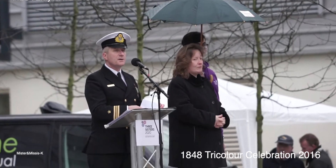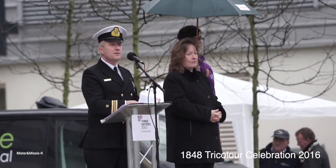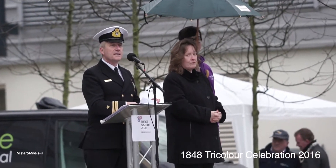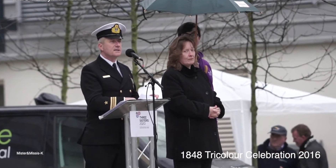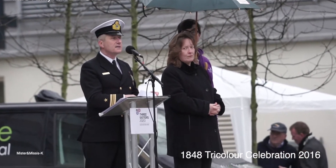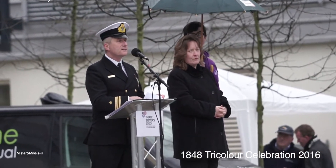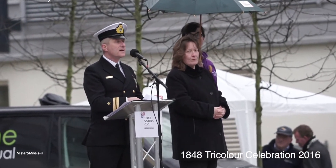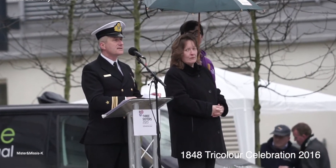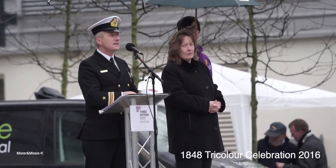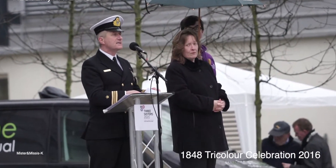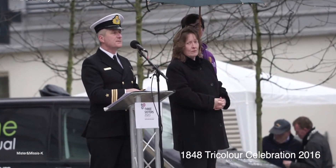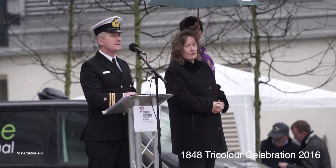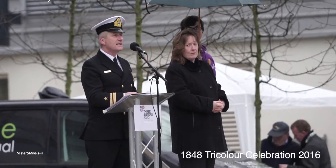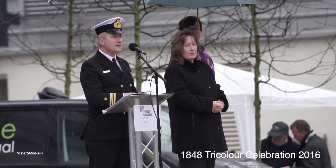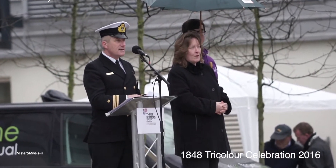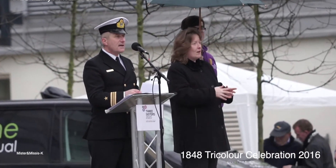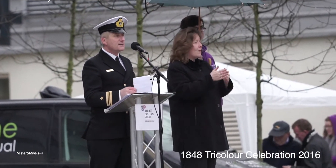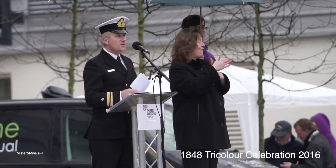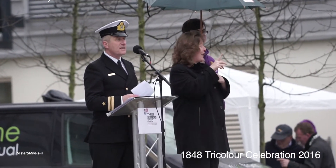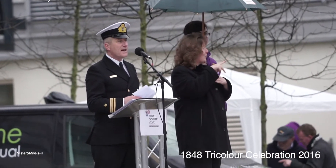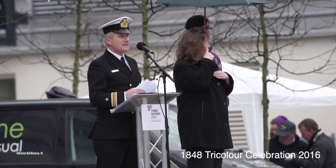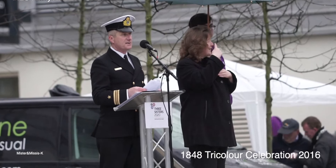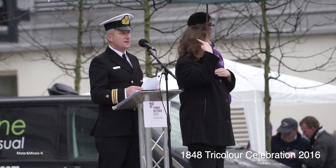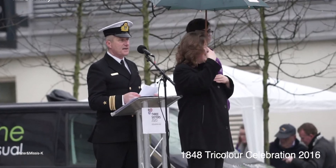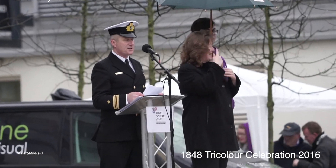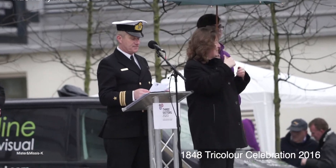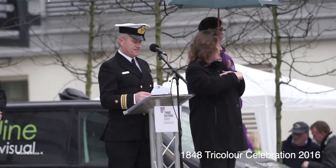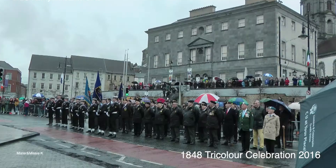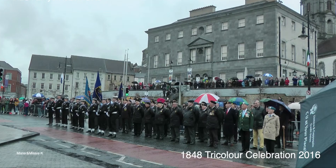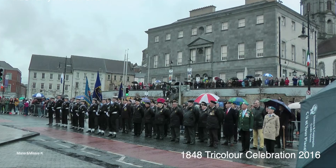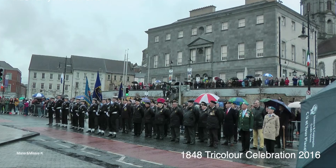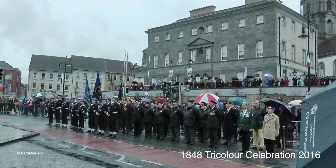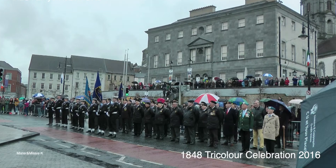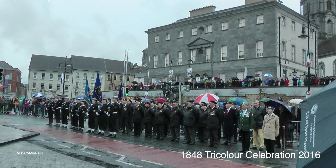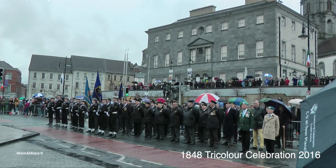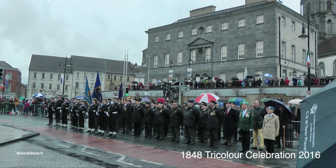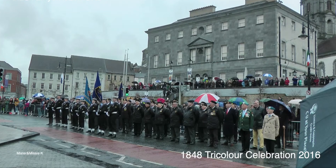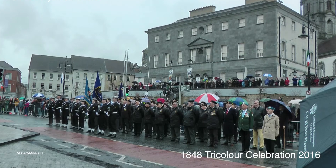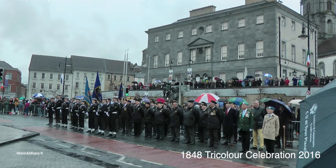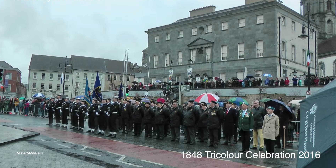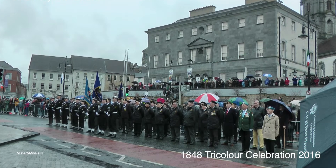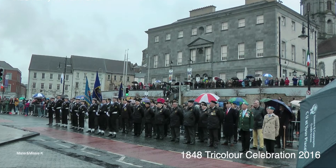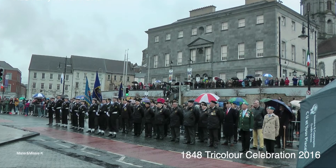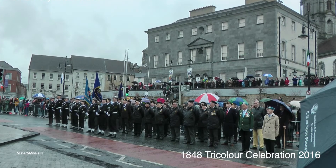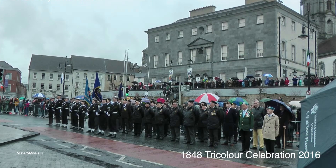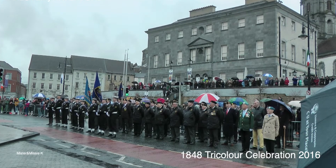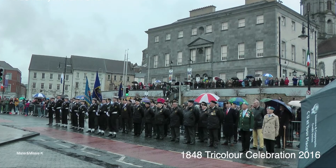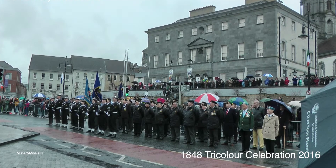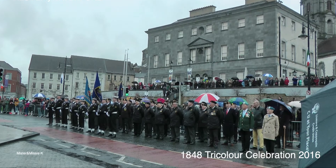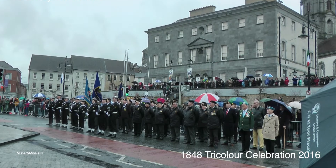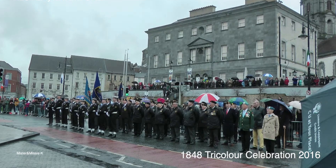I think you'll agree that the flags at the exhibit today certainly add to the occasion. Now, ladies and gentlemen, I'd like it to